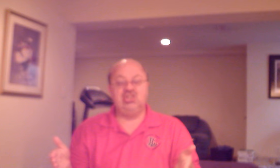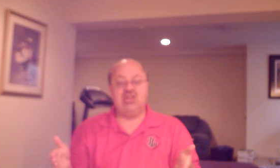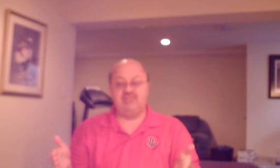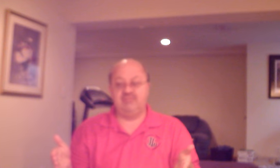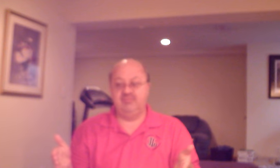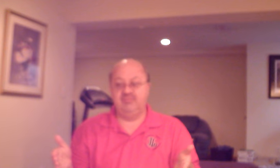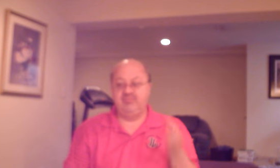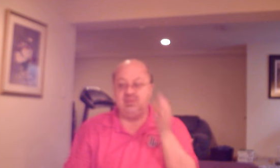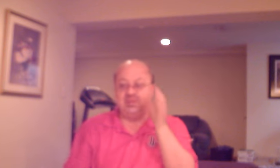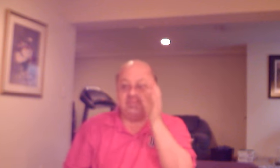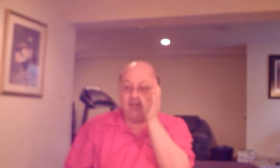chef. Good.